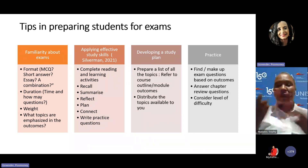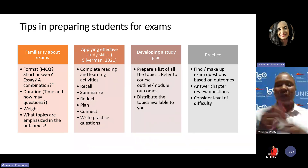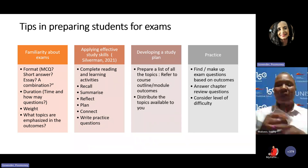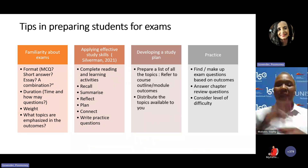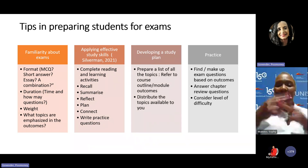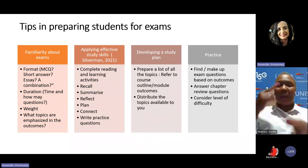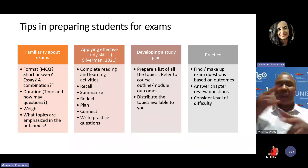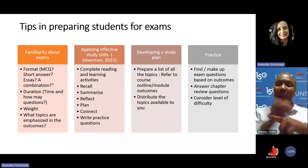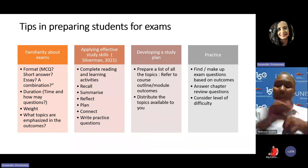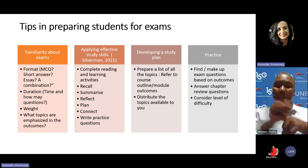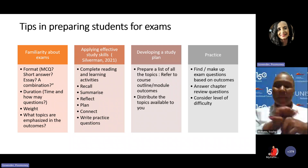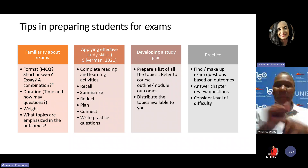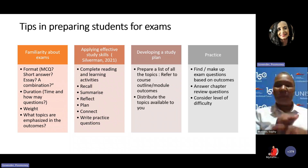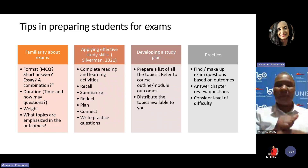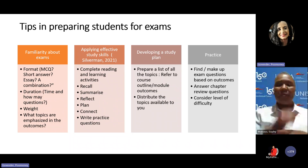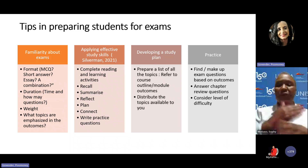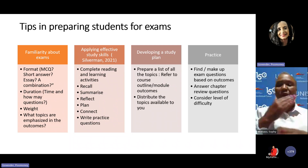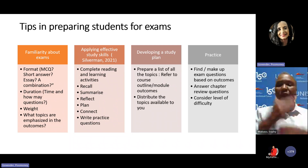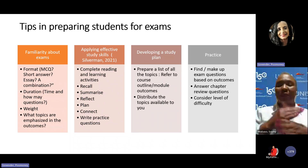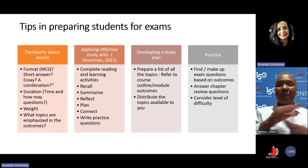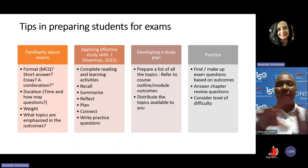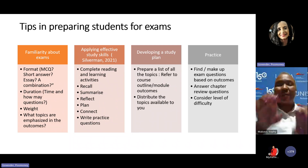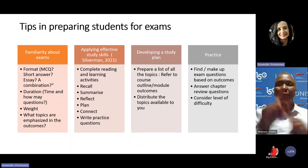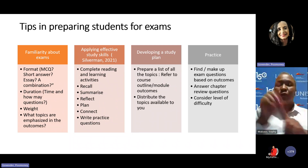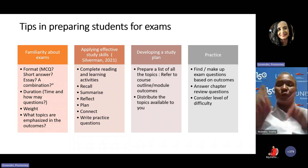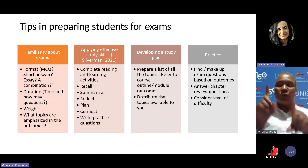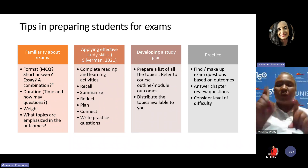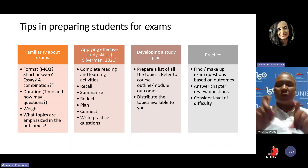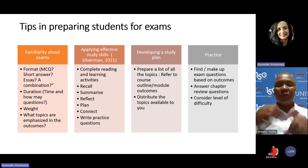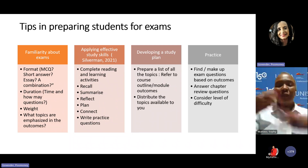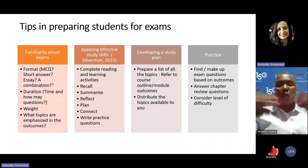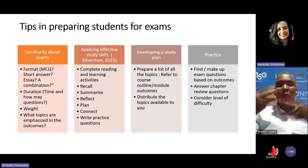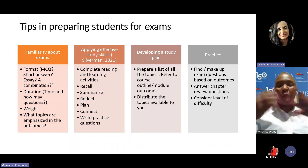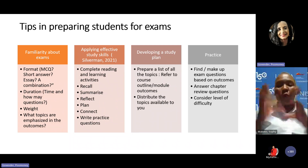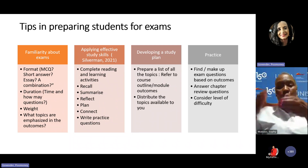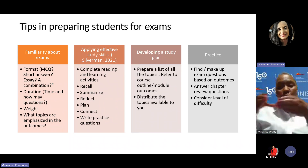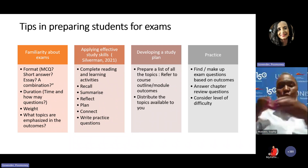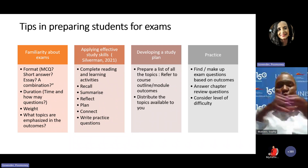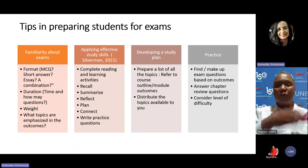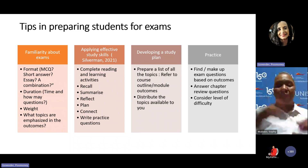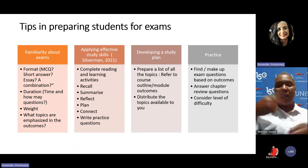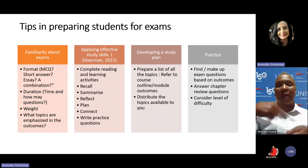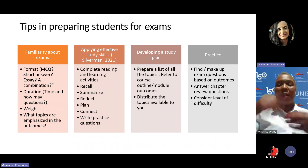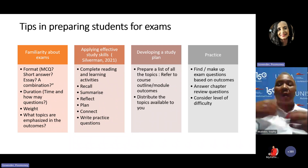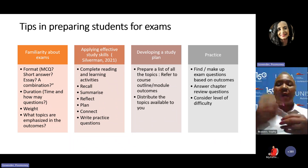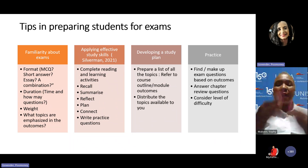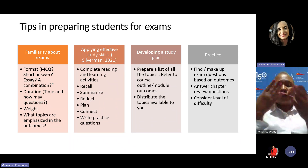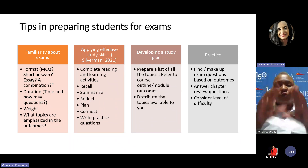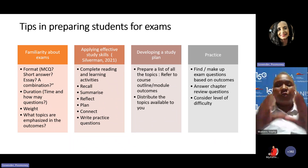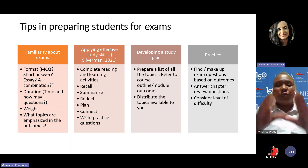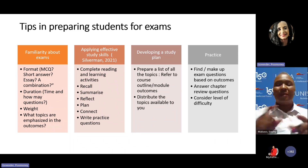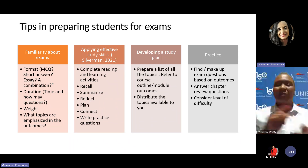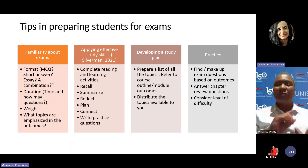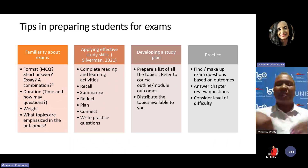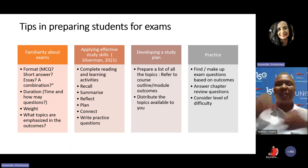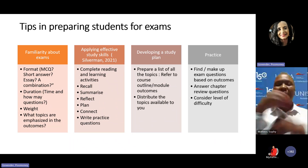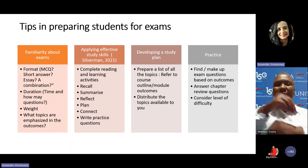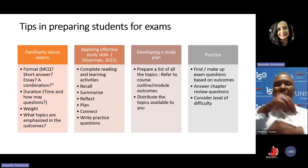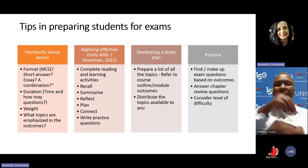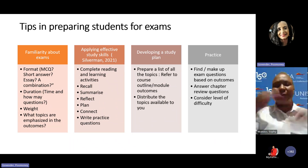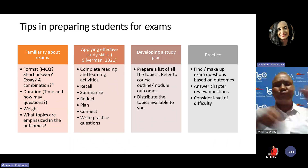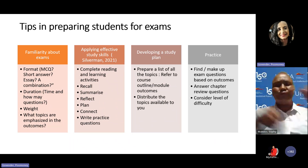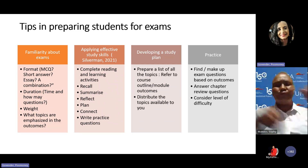practice. Make up exam questions, or if you're working with a group of students, exchange different types of questions. Look at